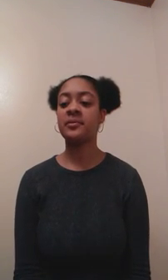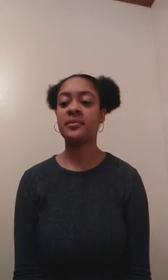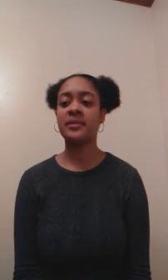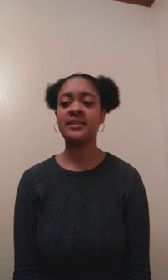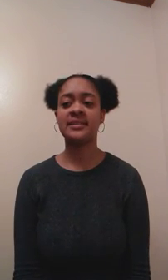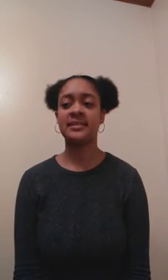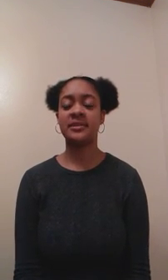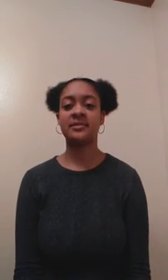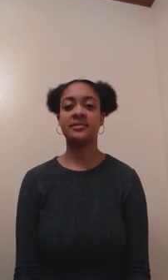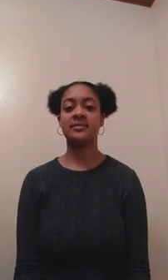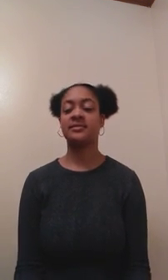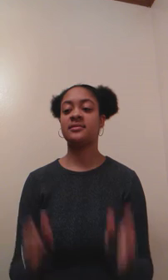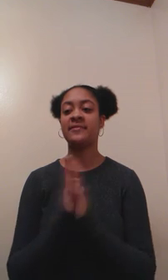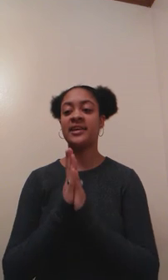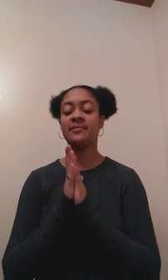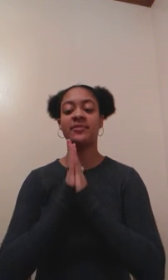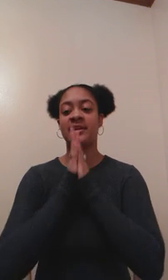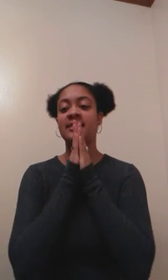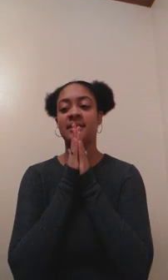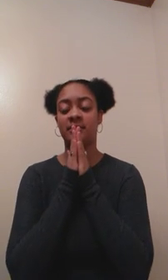So, let's see, what else? I feel like I'm forgetting something.